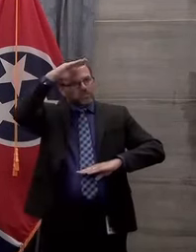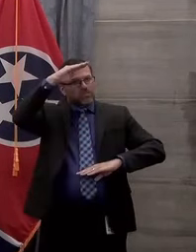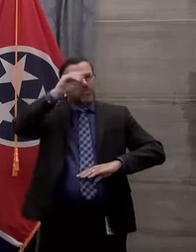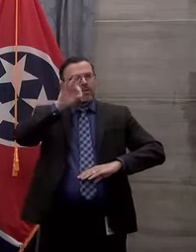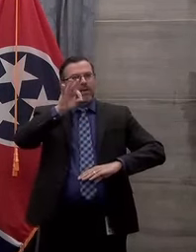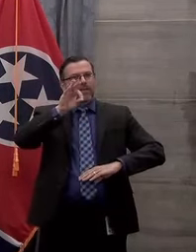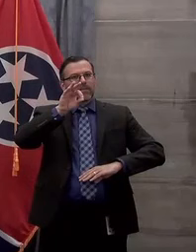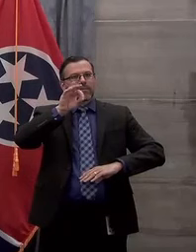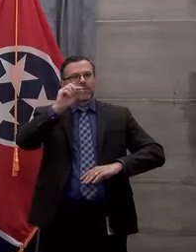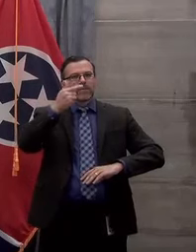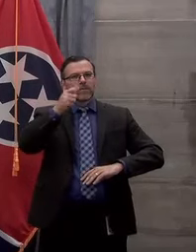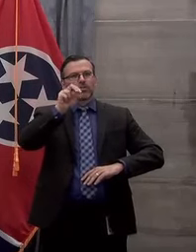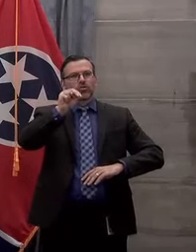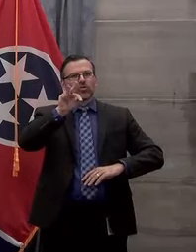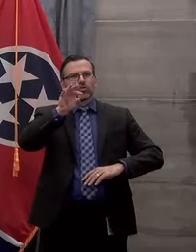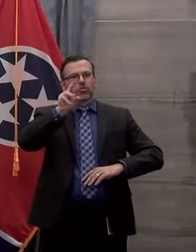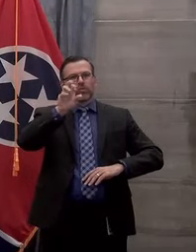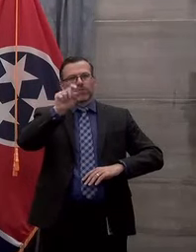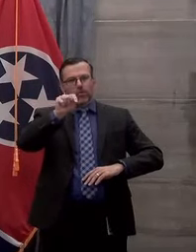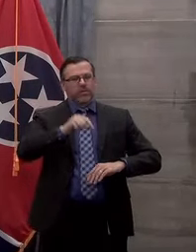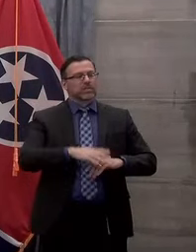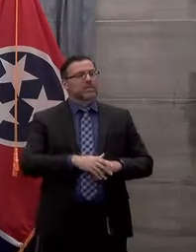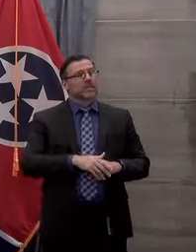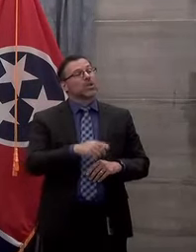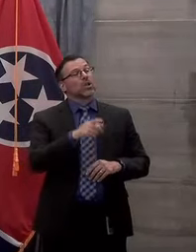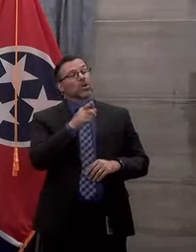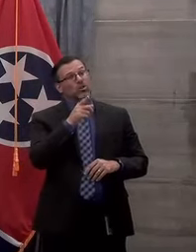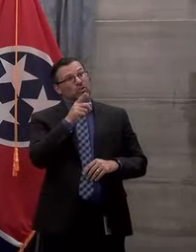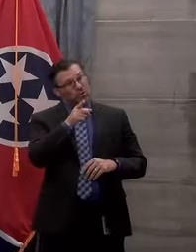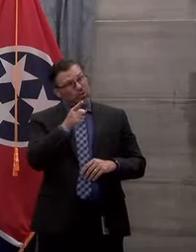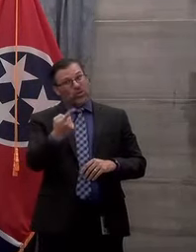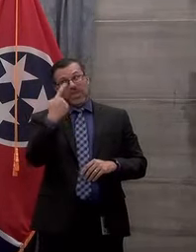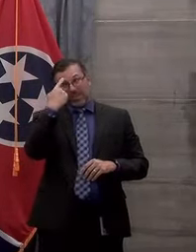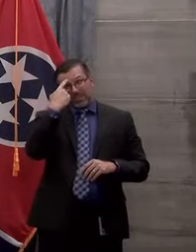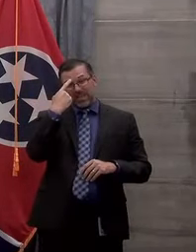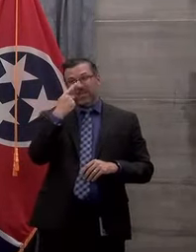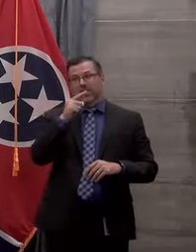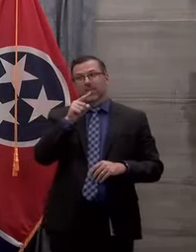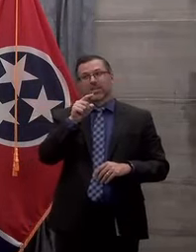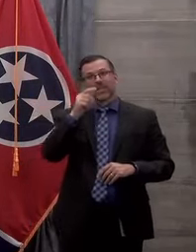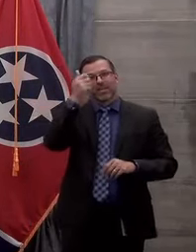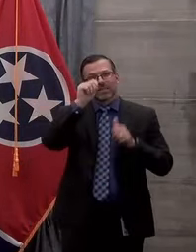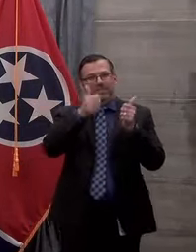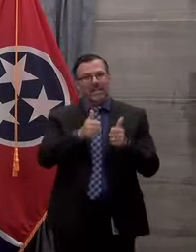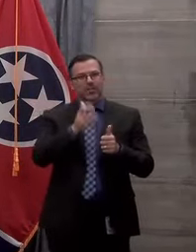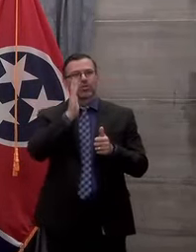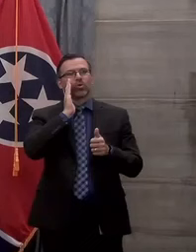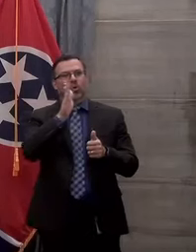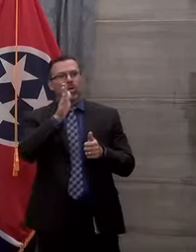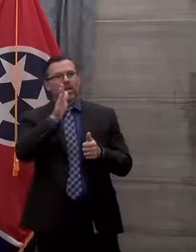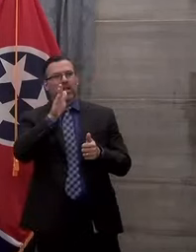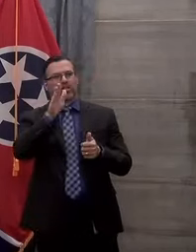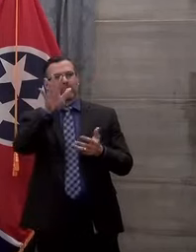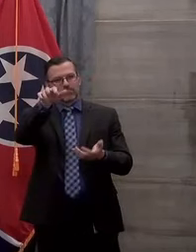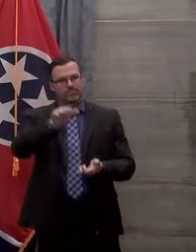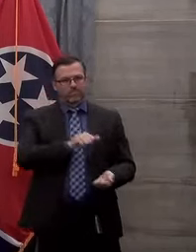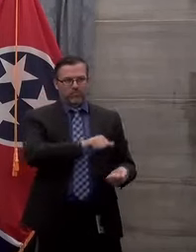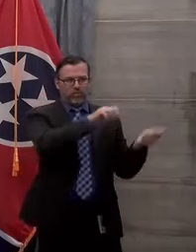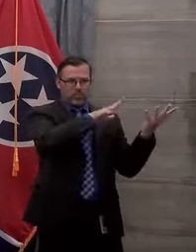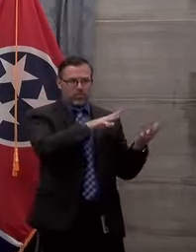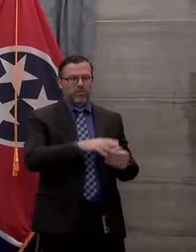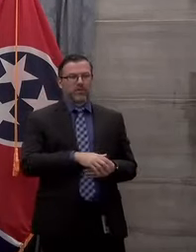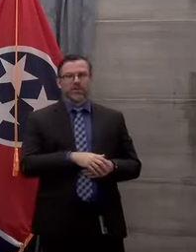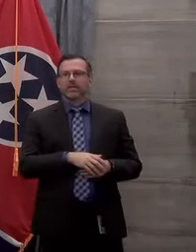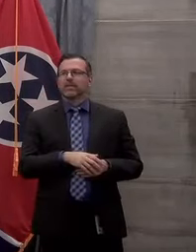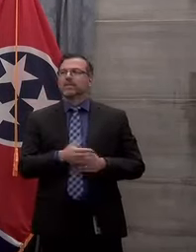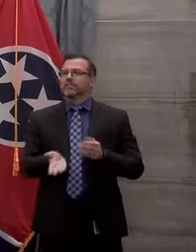of General Forrest. Do you eventually see that bus coming down? As I said before,